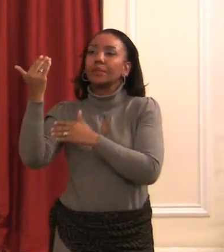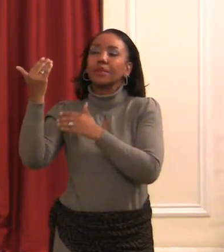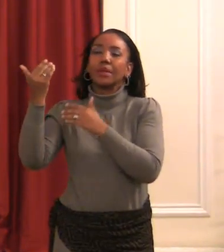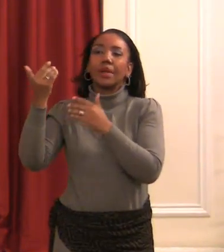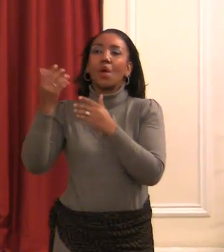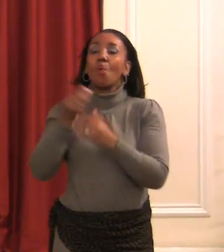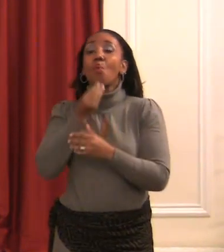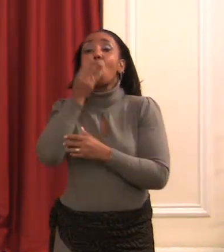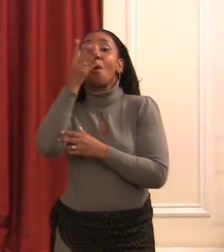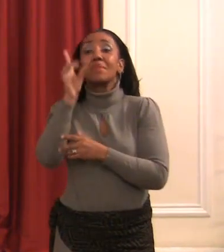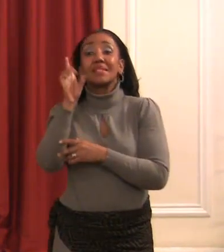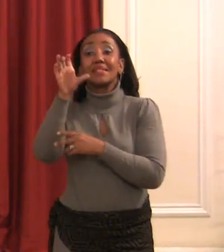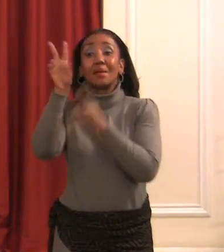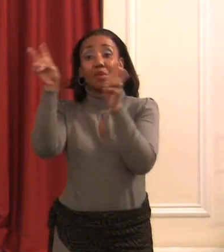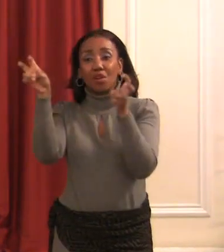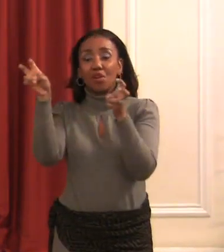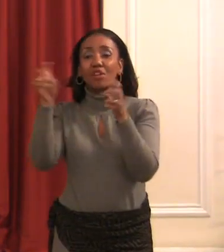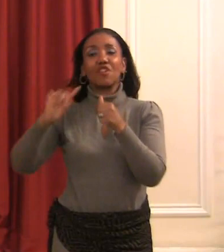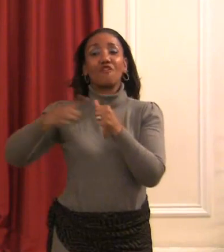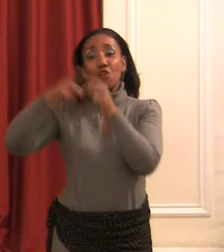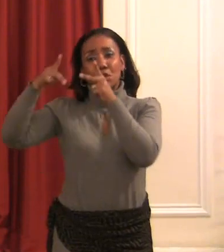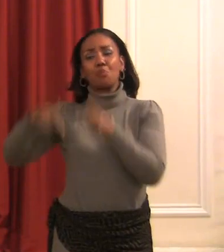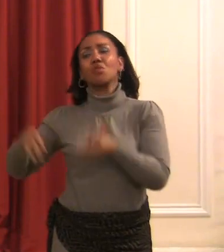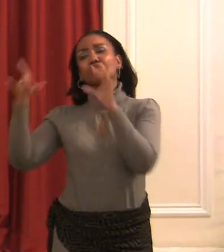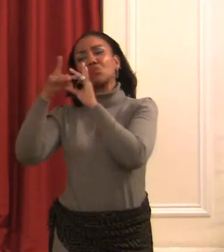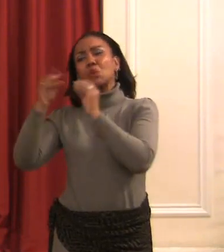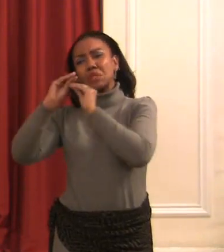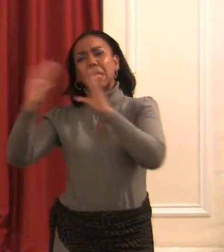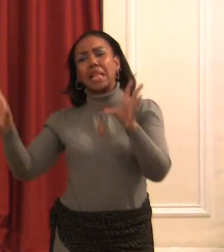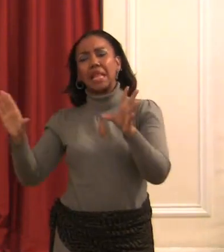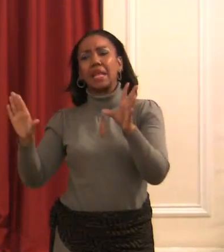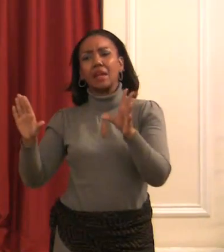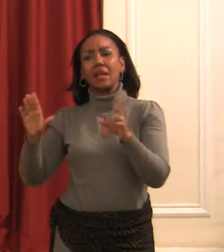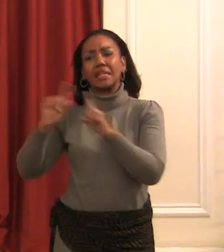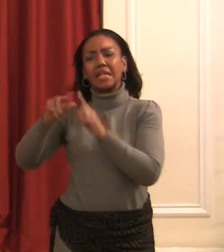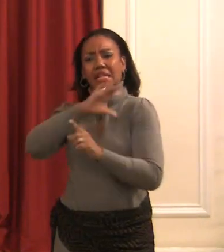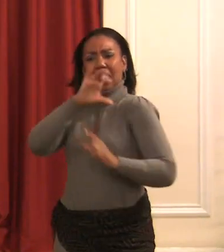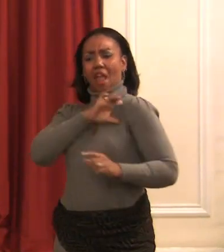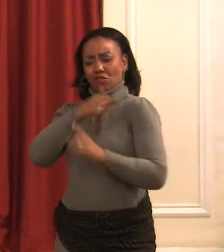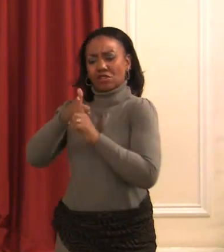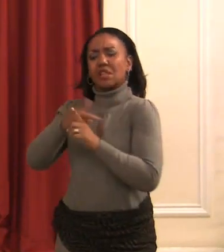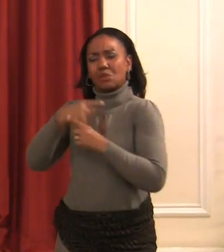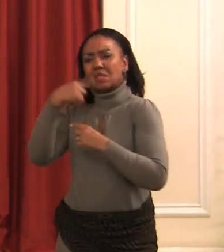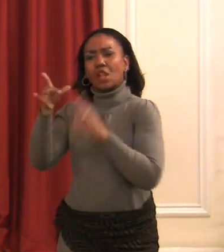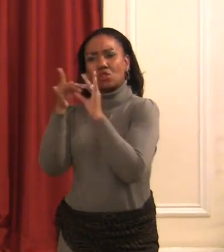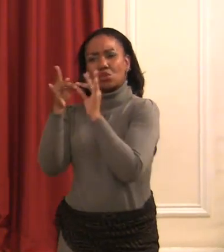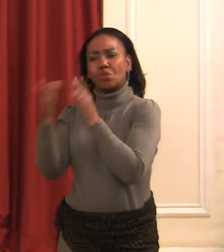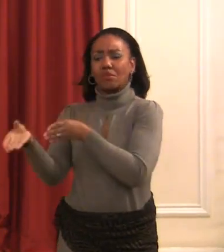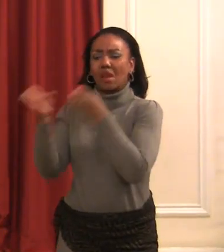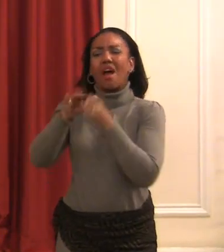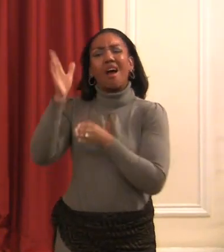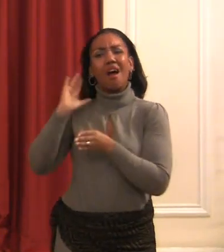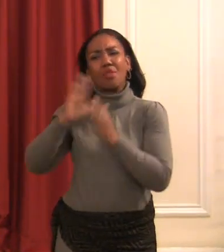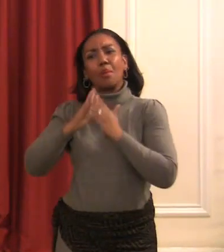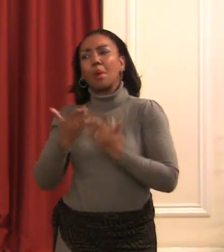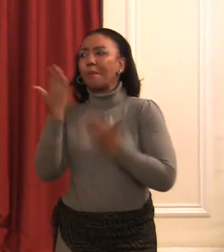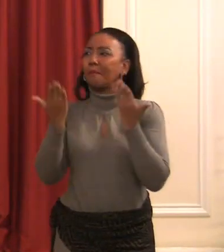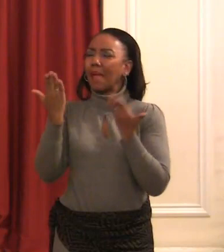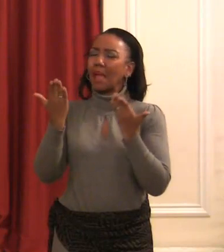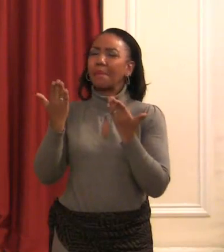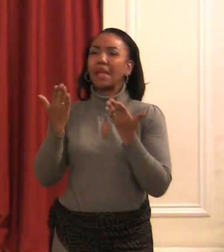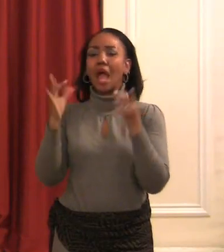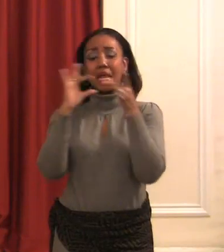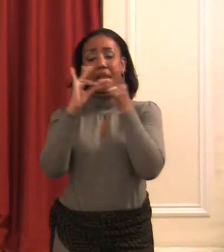The Warmest December, it was told in first person, so I was clear that Kenzie was telling the story. My previous novels, it may be an